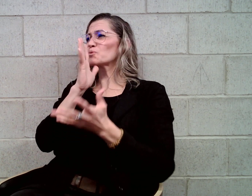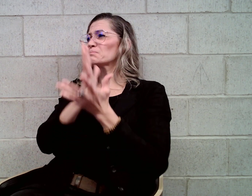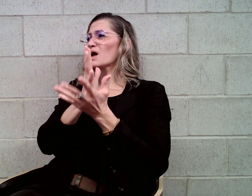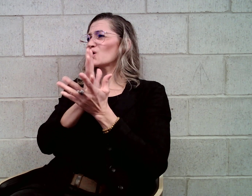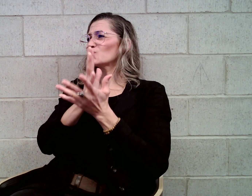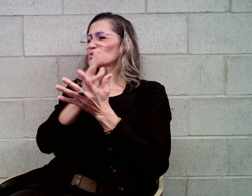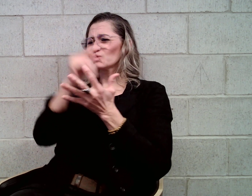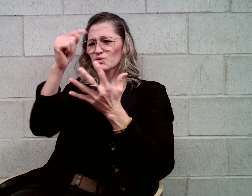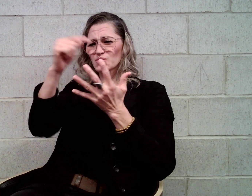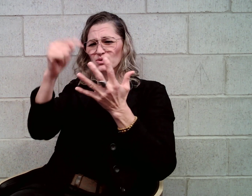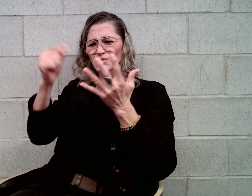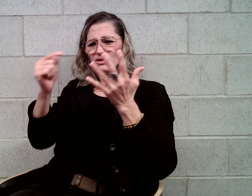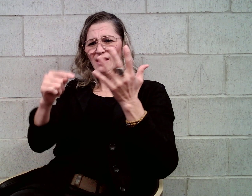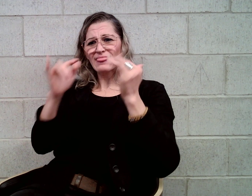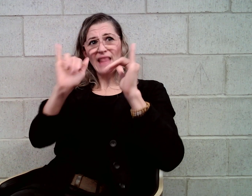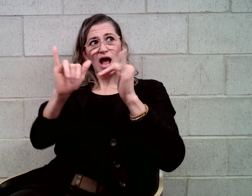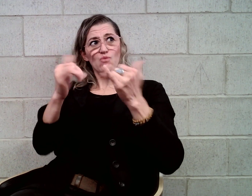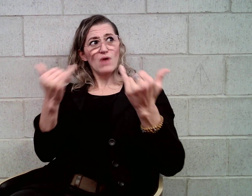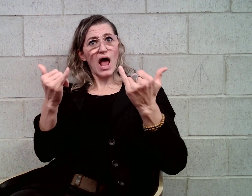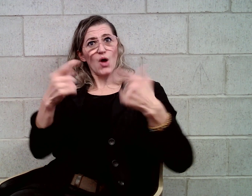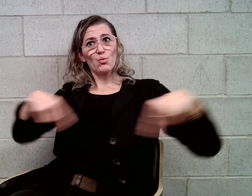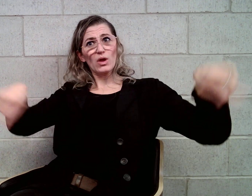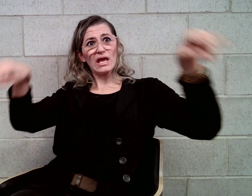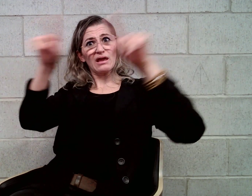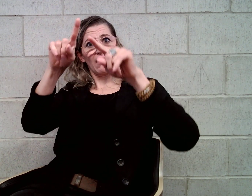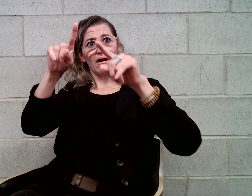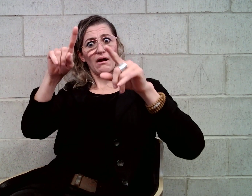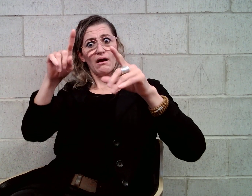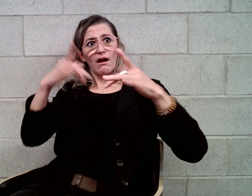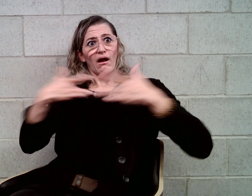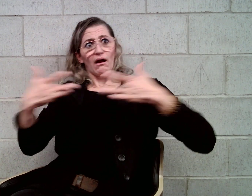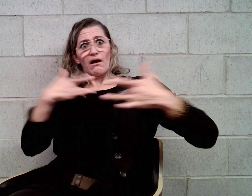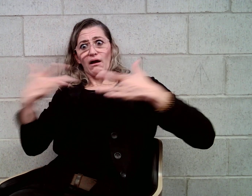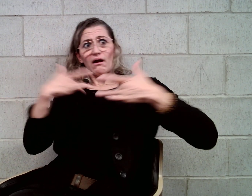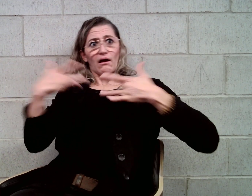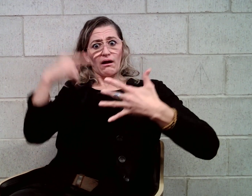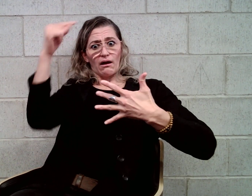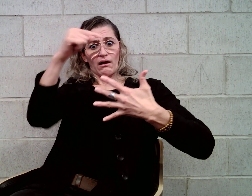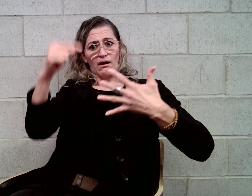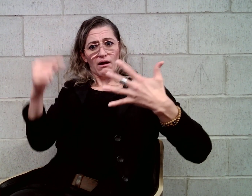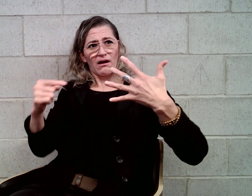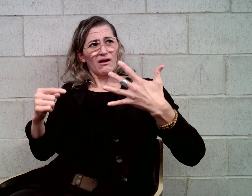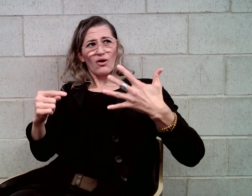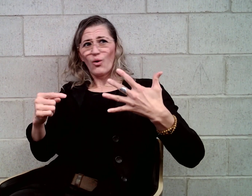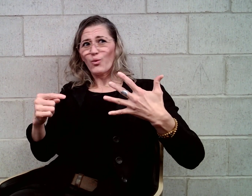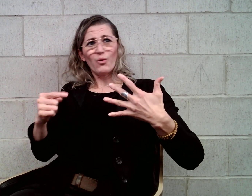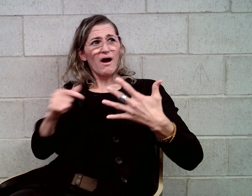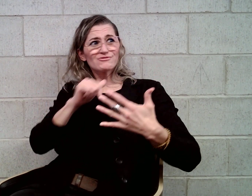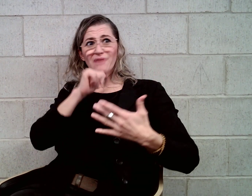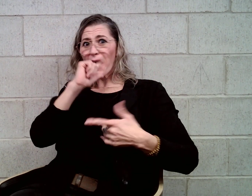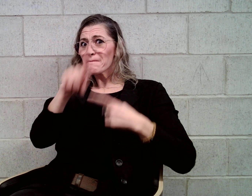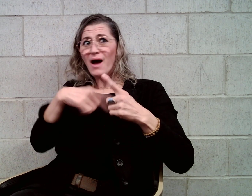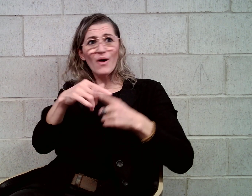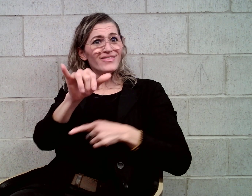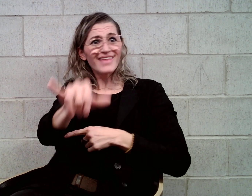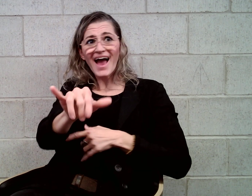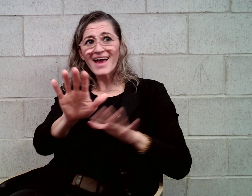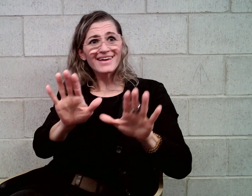are not talking about many of the things that are dominant in our conversation, race and other things, but I